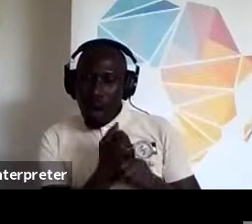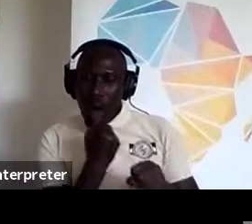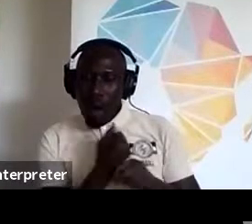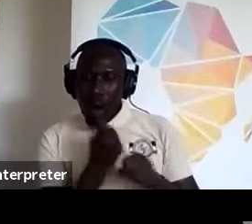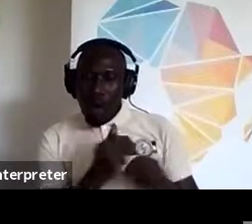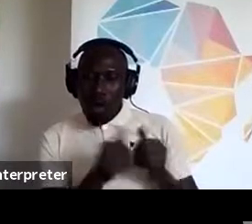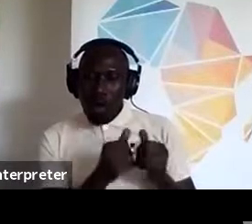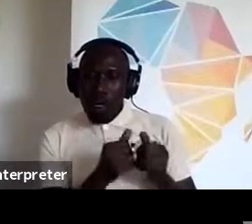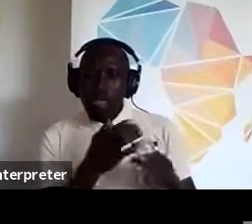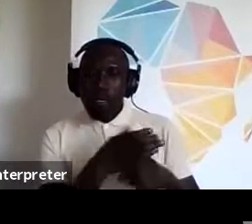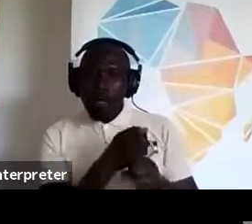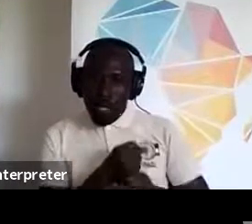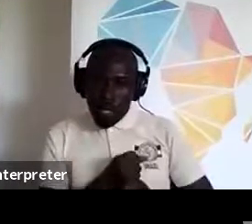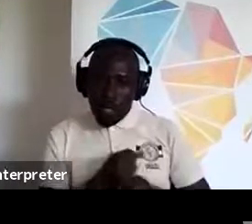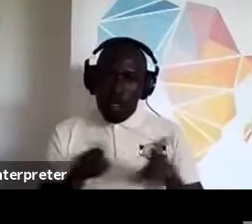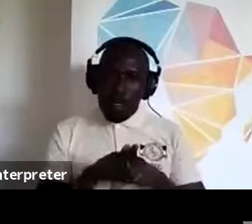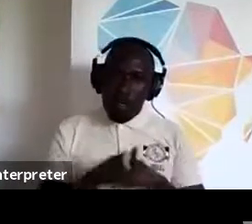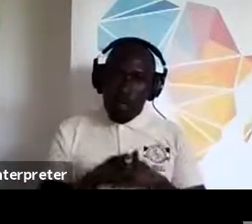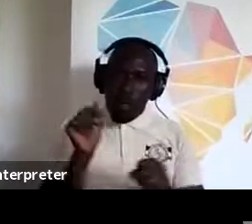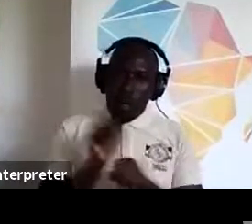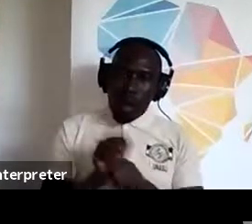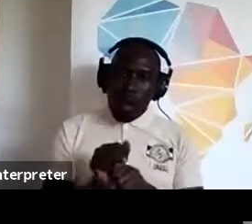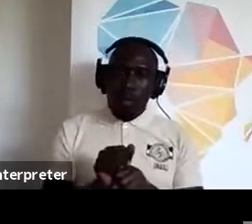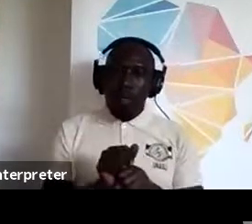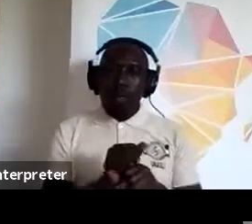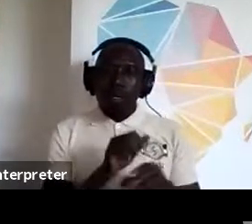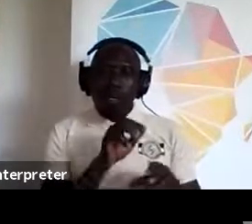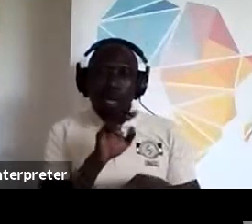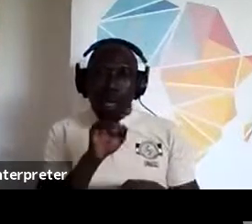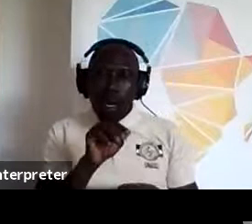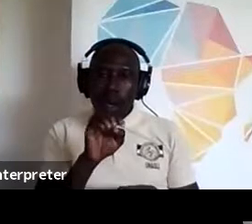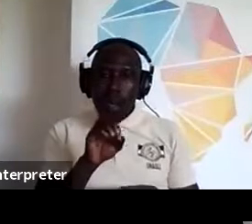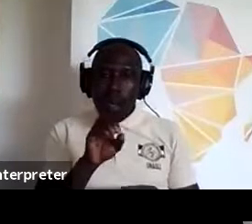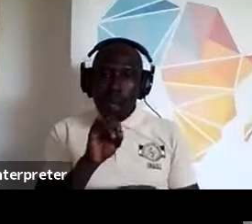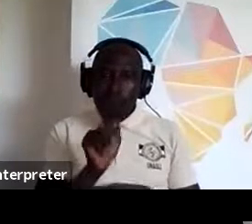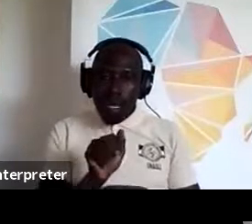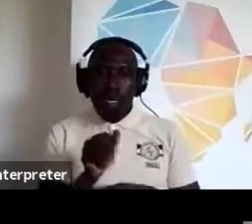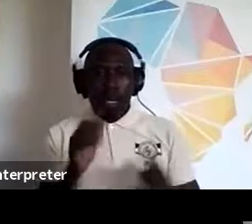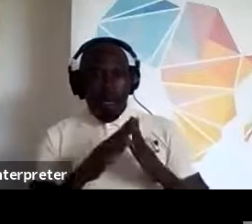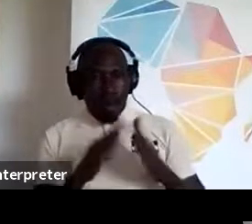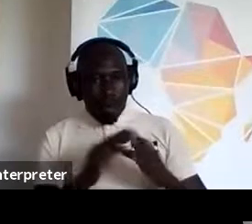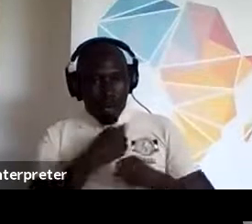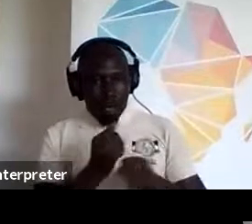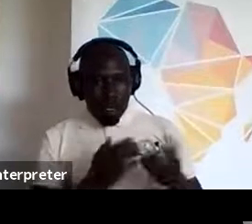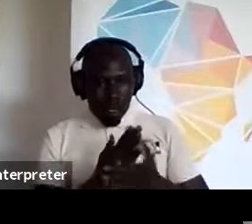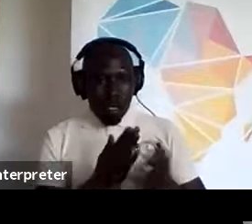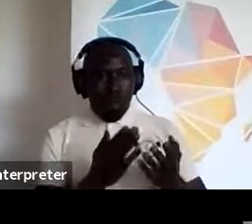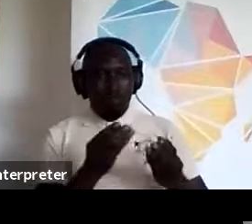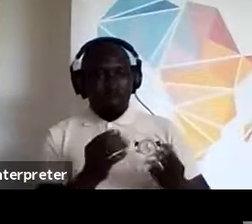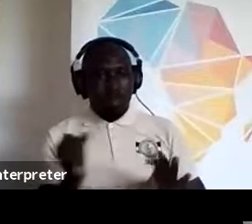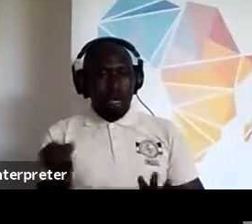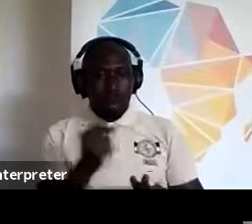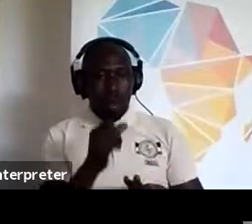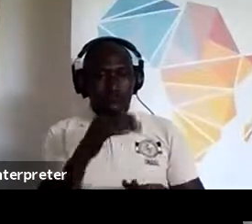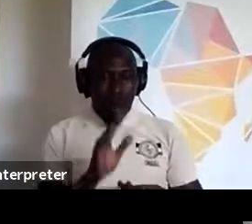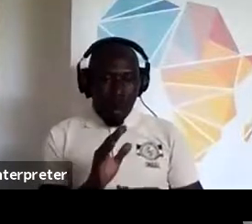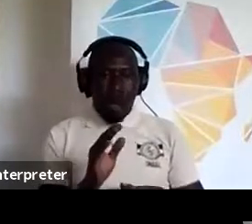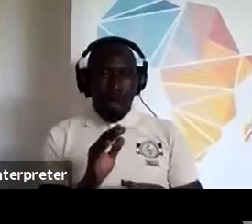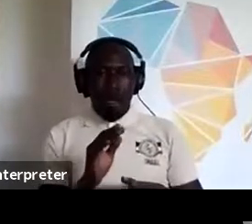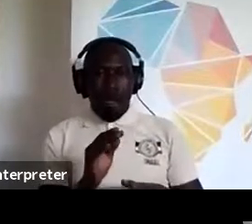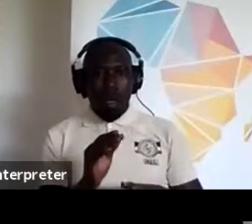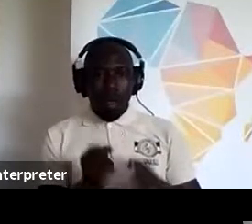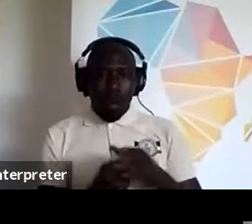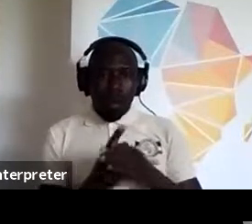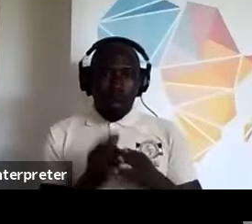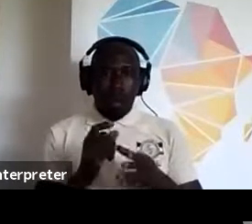this association and also working with the media houses to ensure that they provide more slots for sign language interpretation?